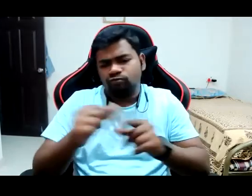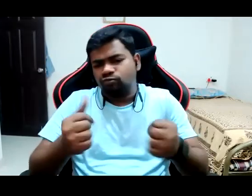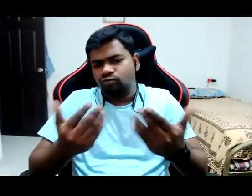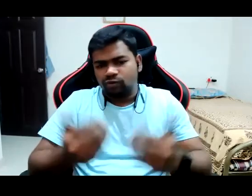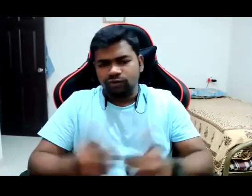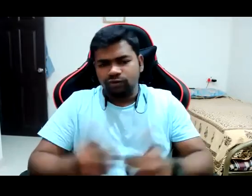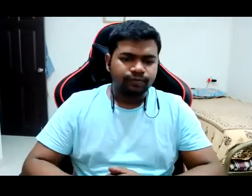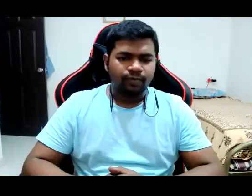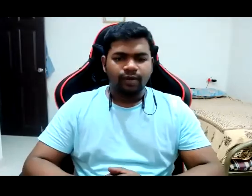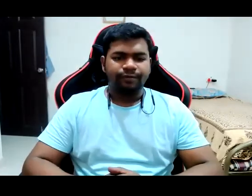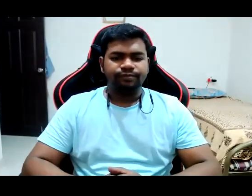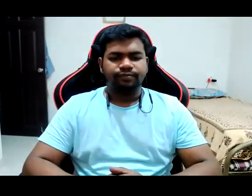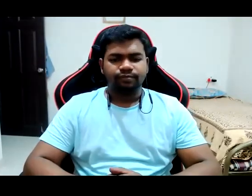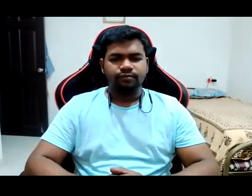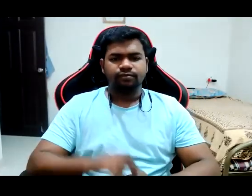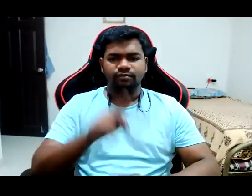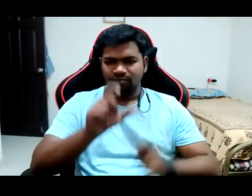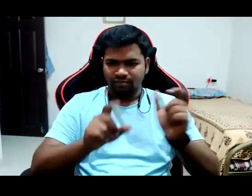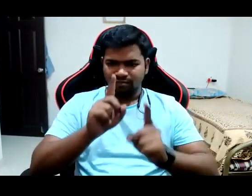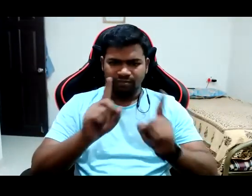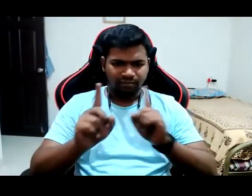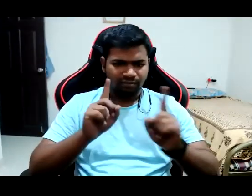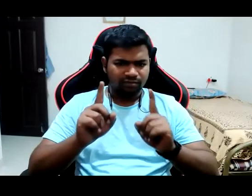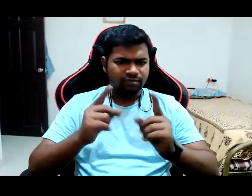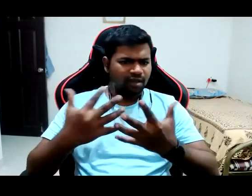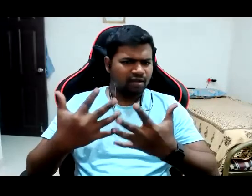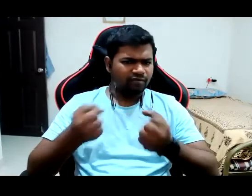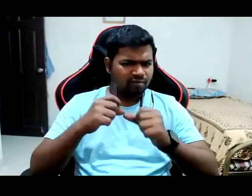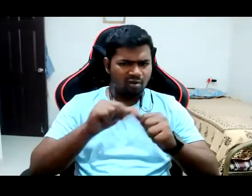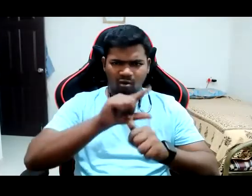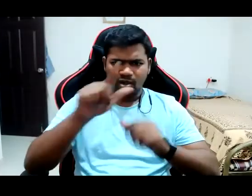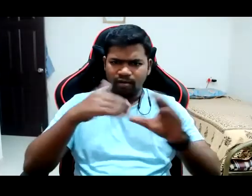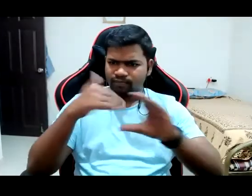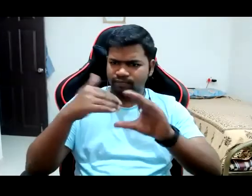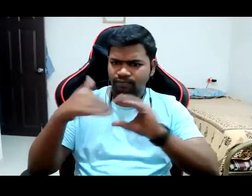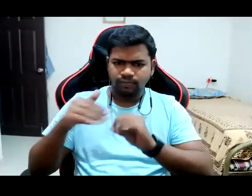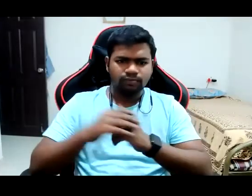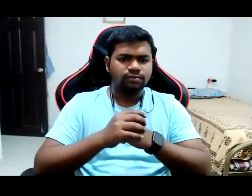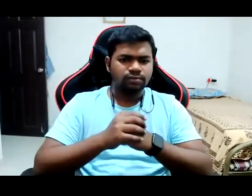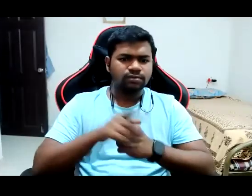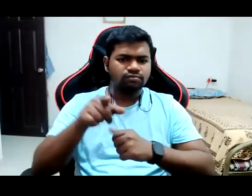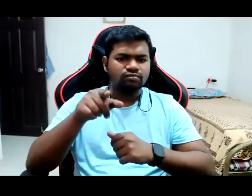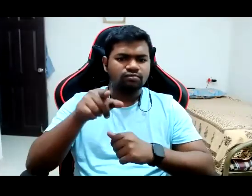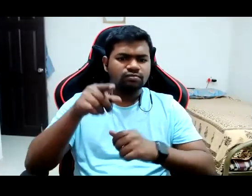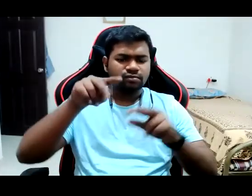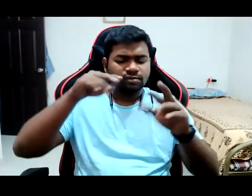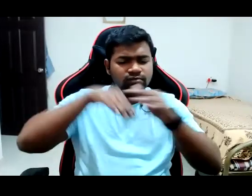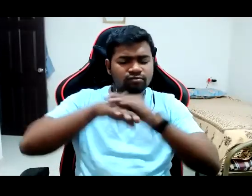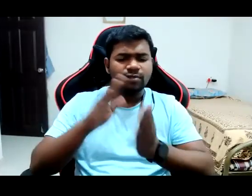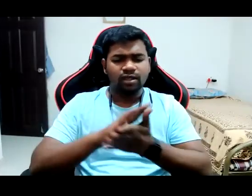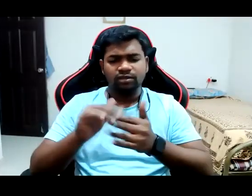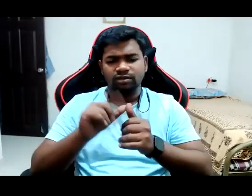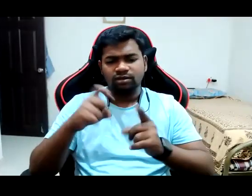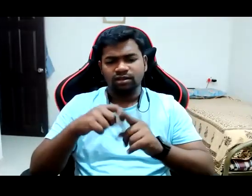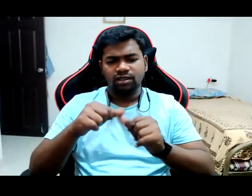Also, just another thing, that each of you would have received an email from me containing the hackathon packet. Strongly